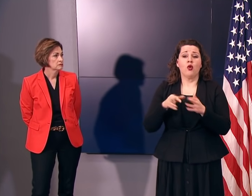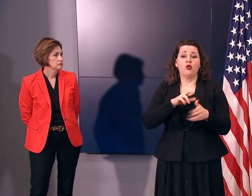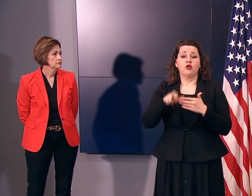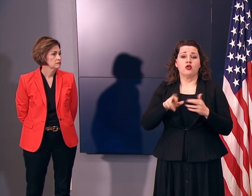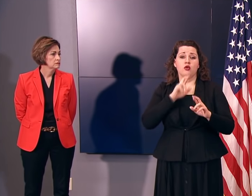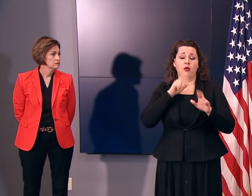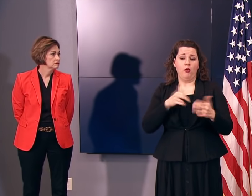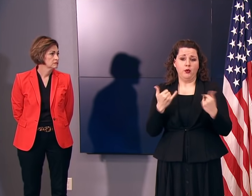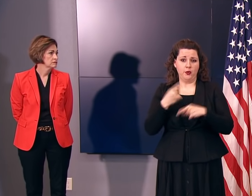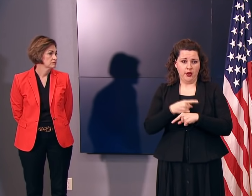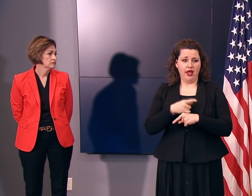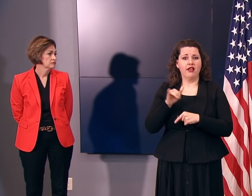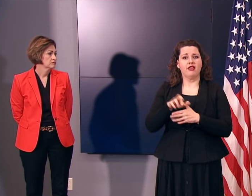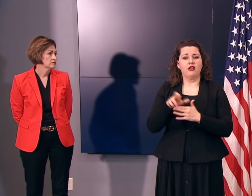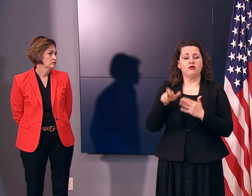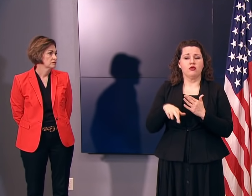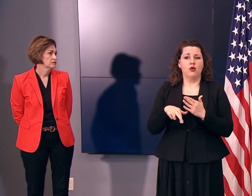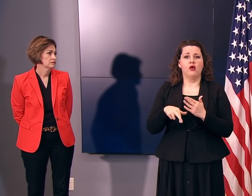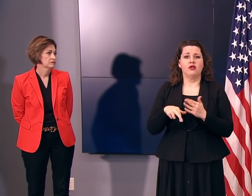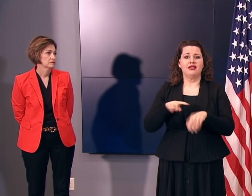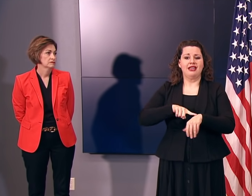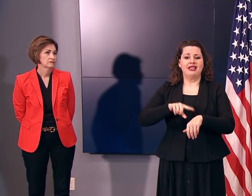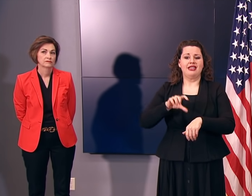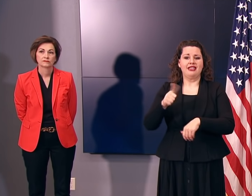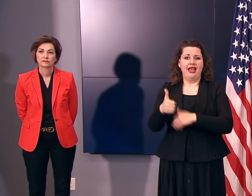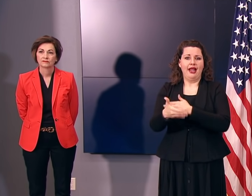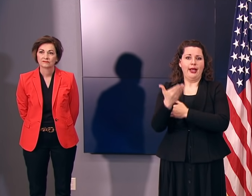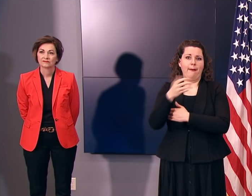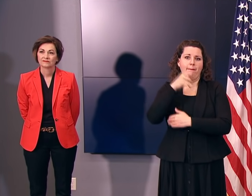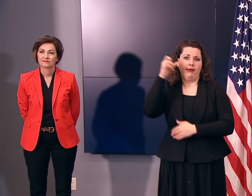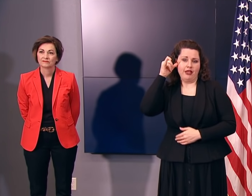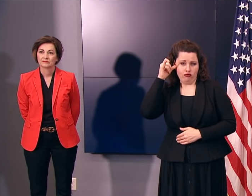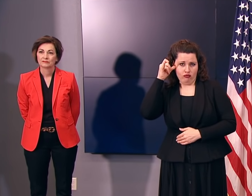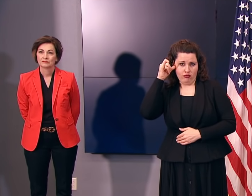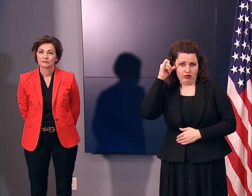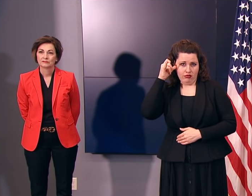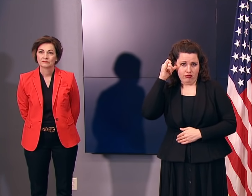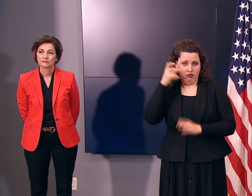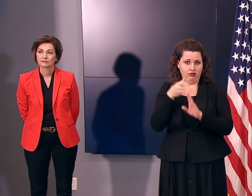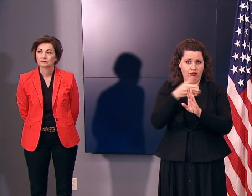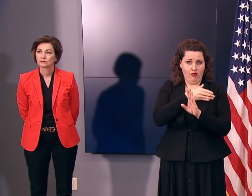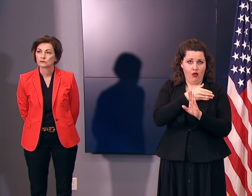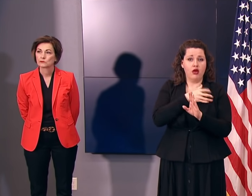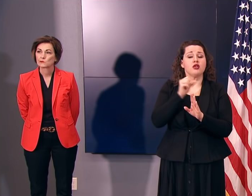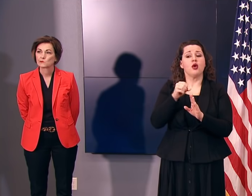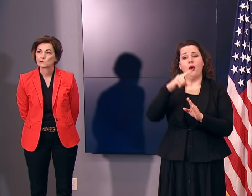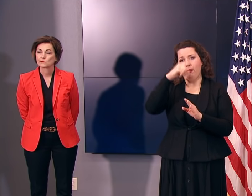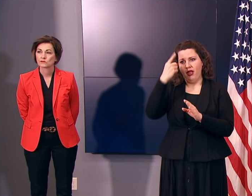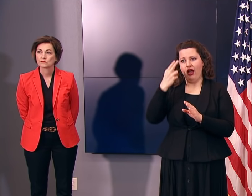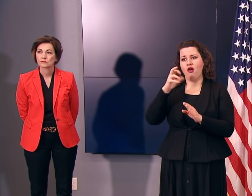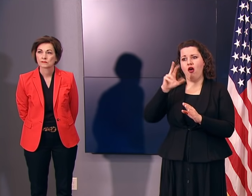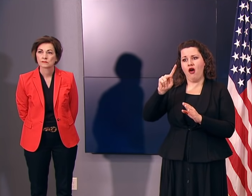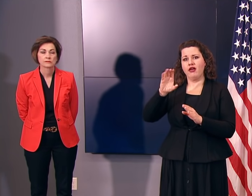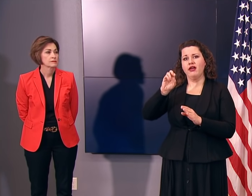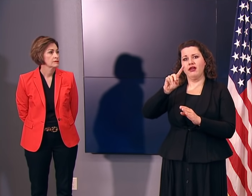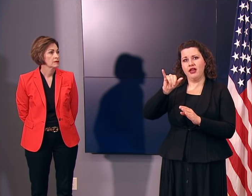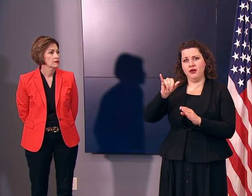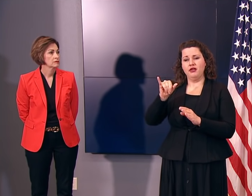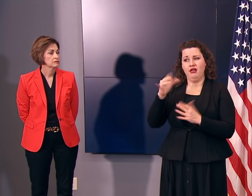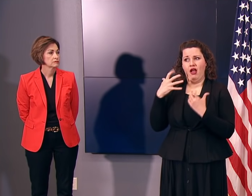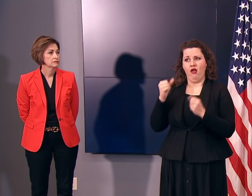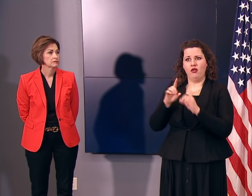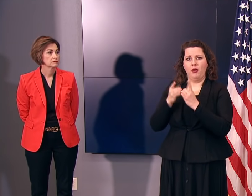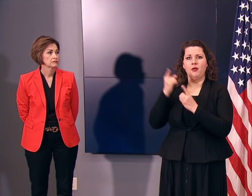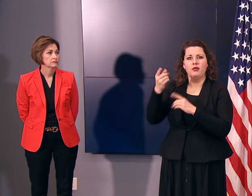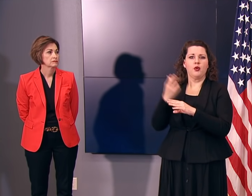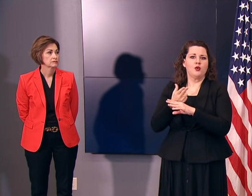today are results as of 10 o'clock a.m. yesterday. So the Blackhawk County Public Health Department is